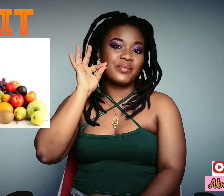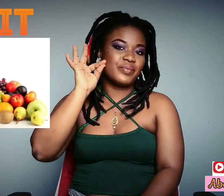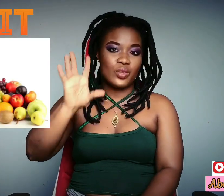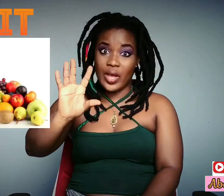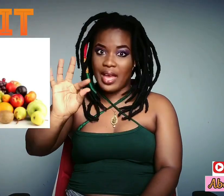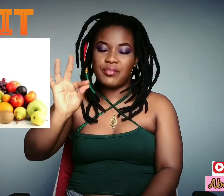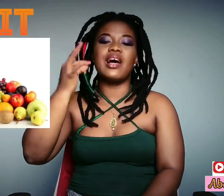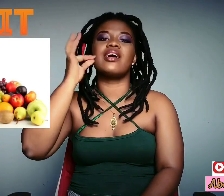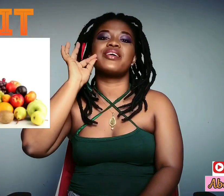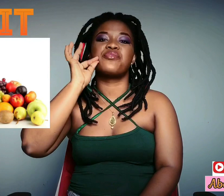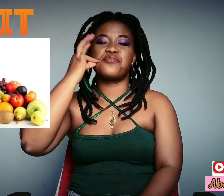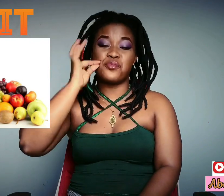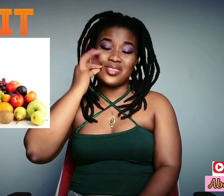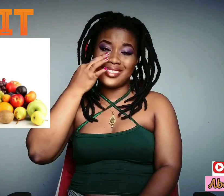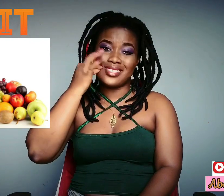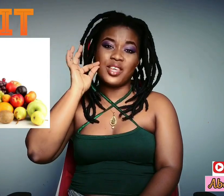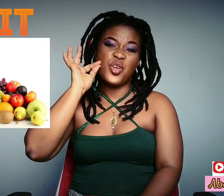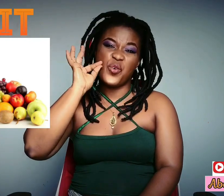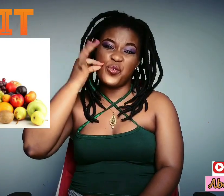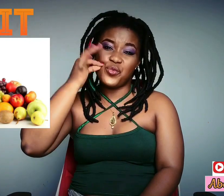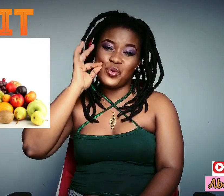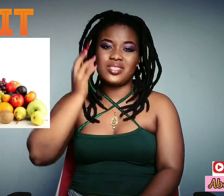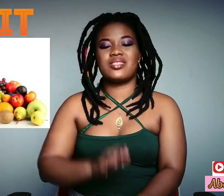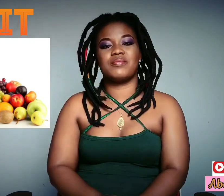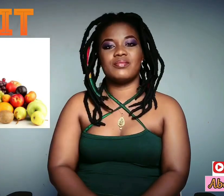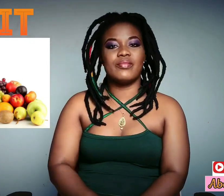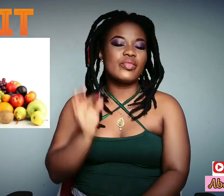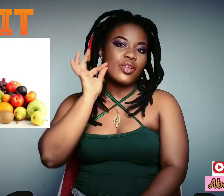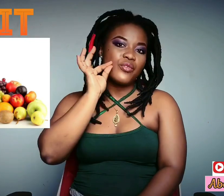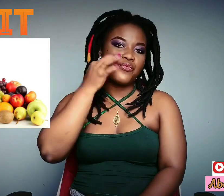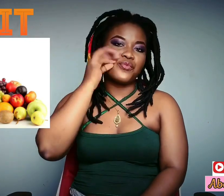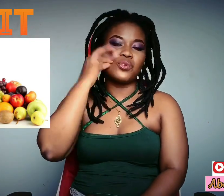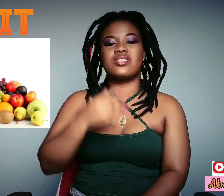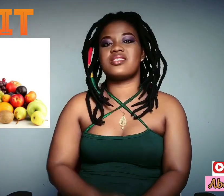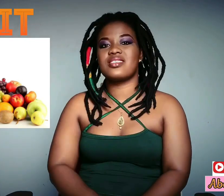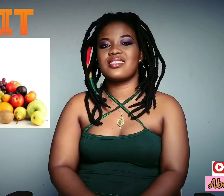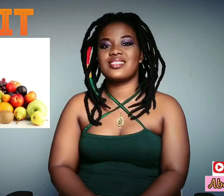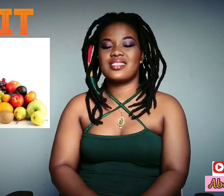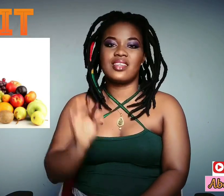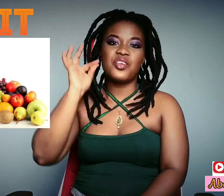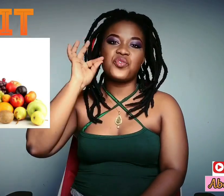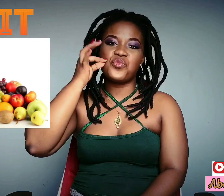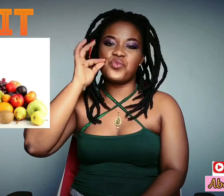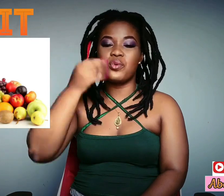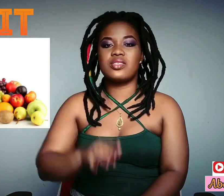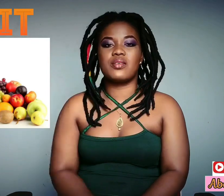Fruits. Where F now? Fruits. Fruits. Fruits.